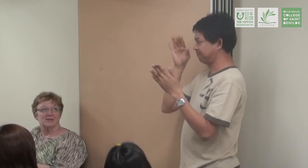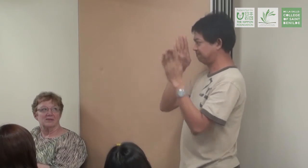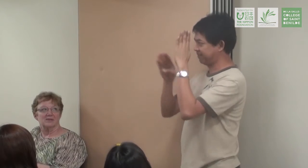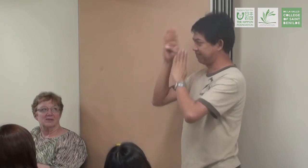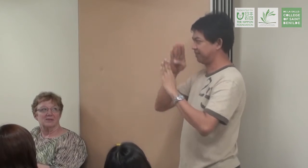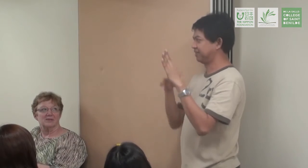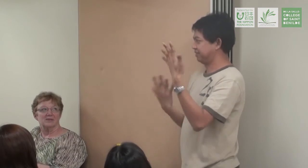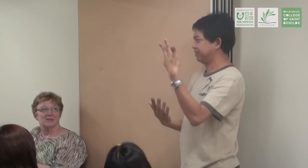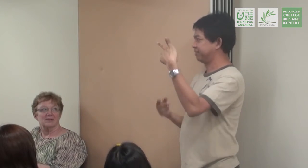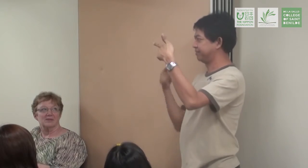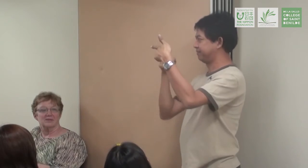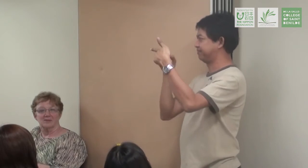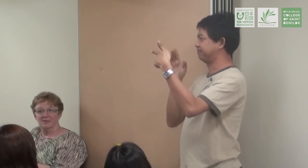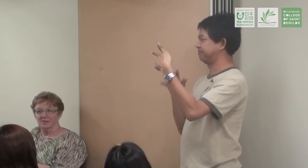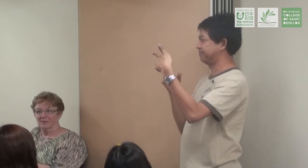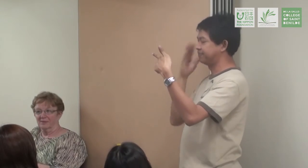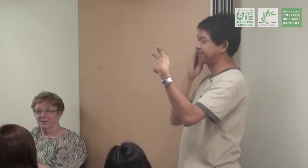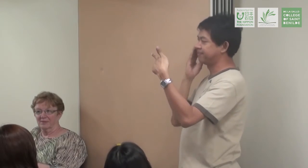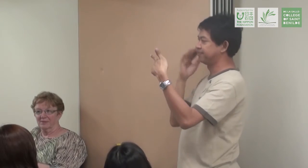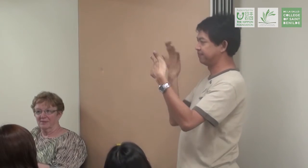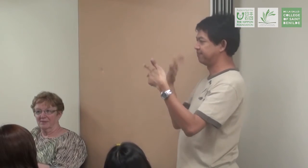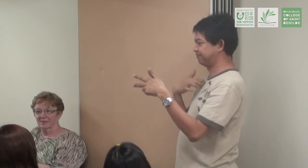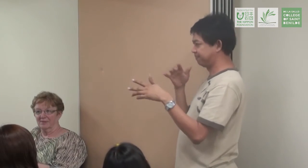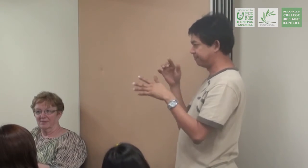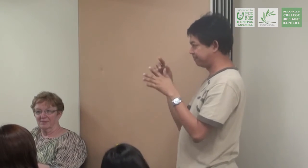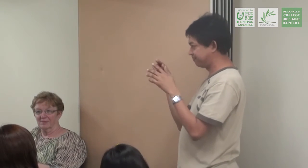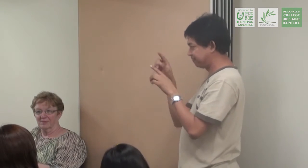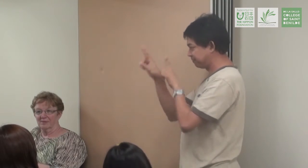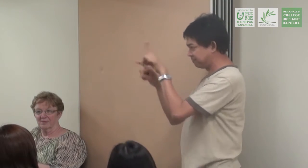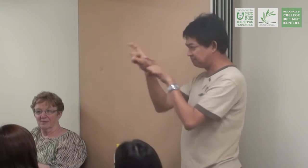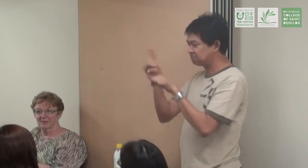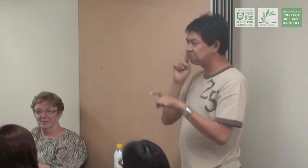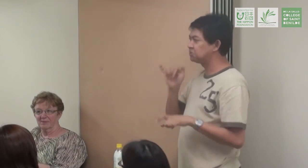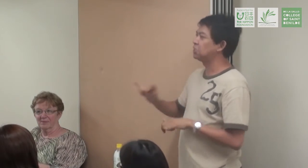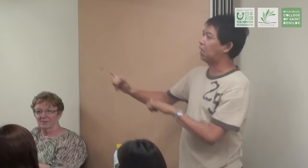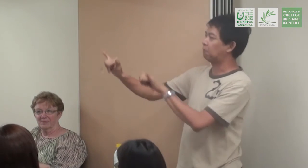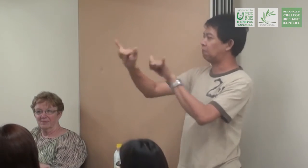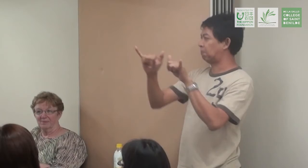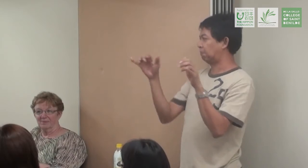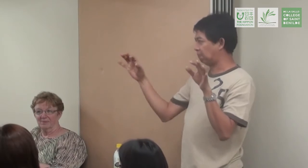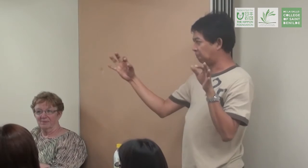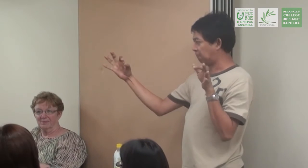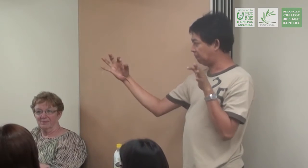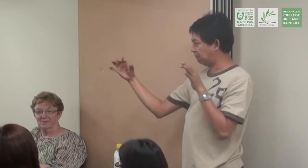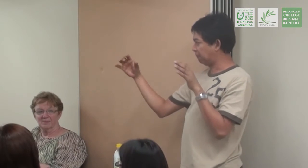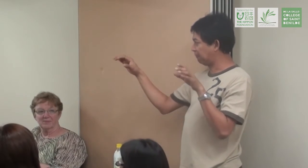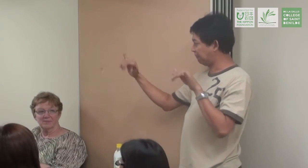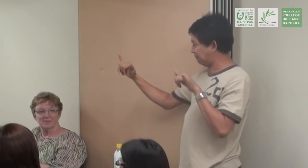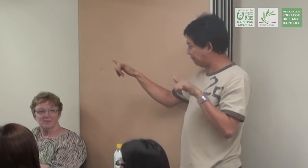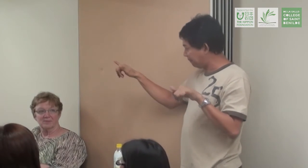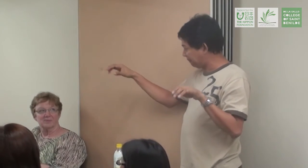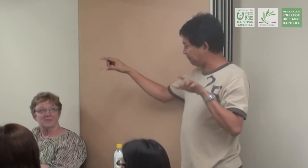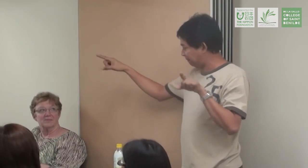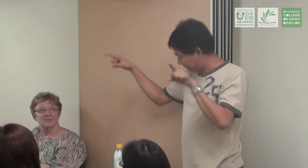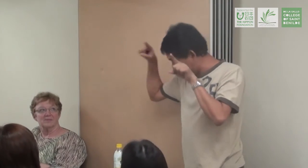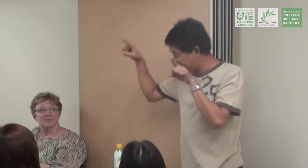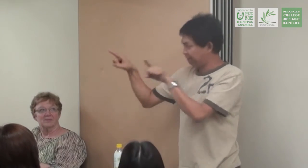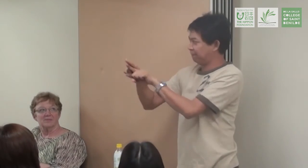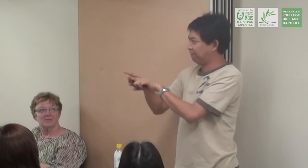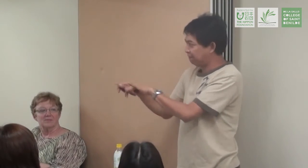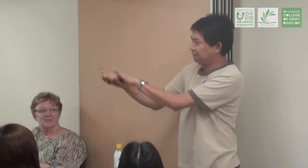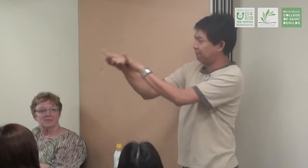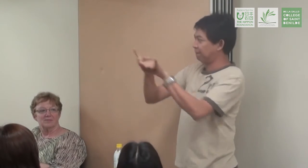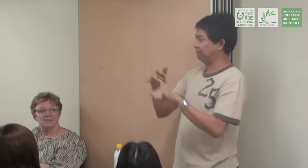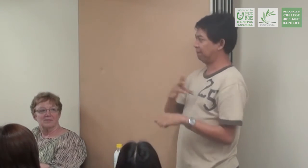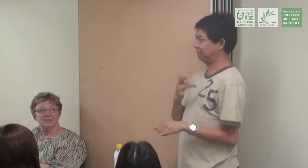cannot level with the hearing people who have been doing these exams. So this is the general condition or